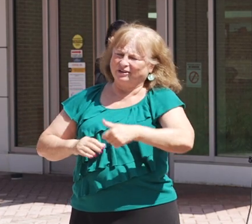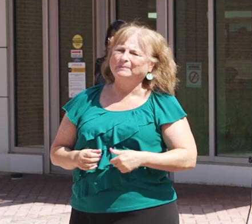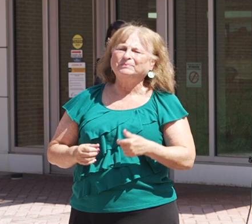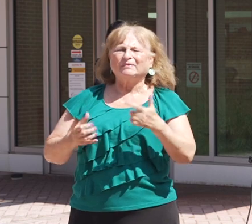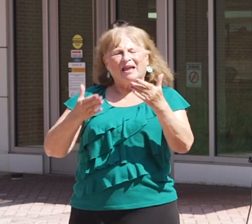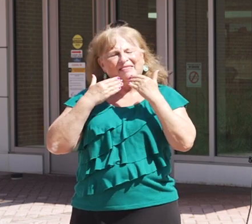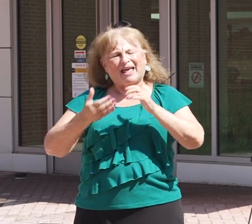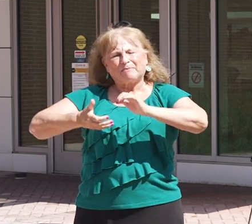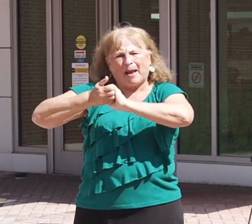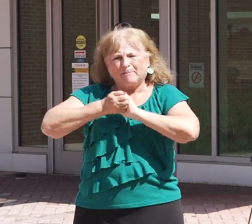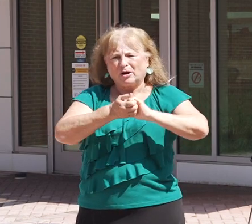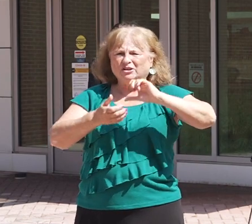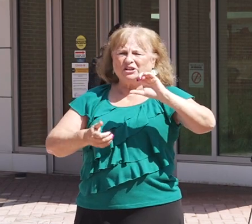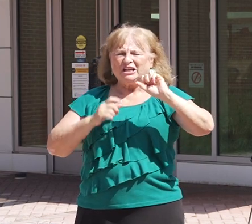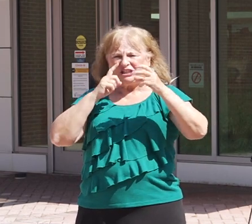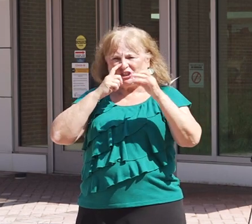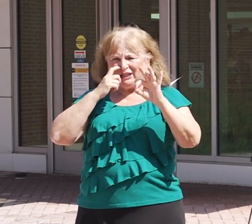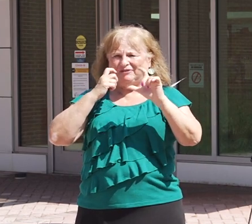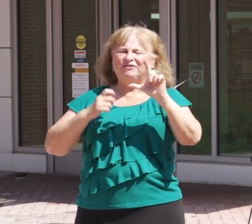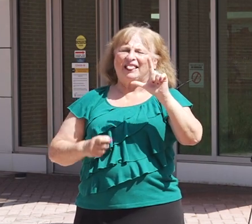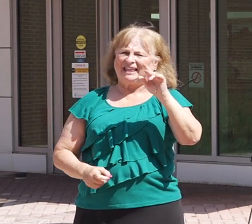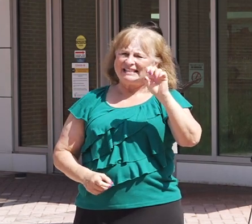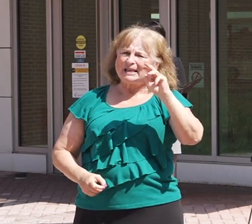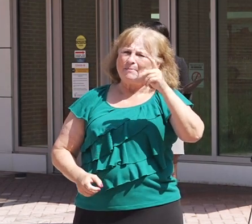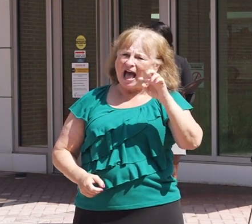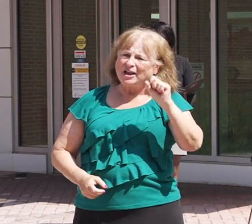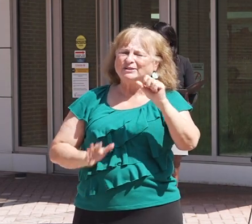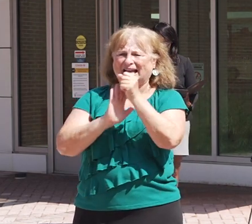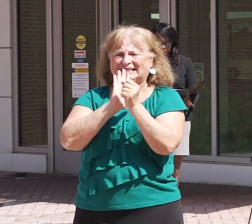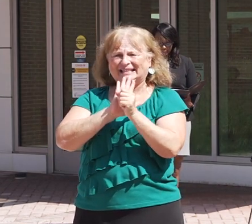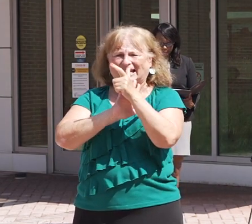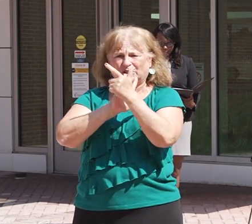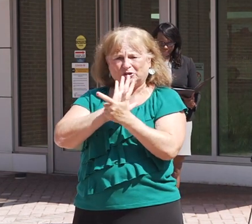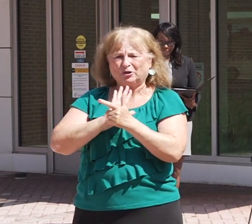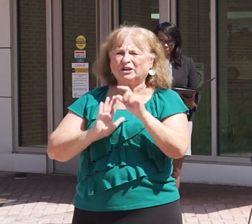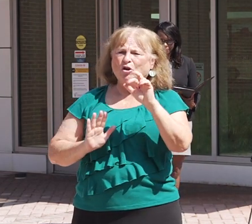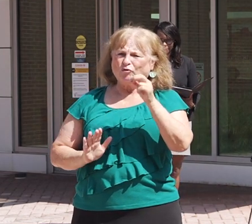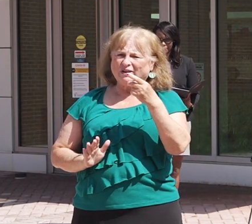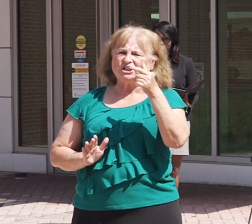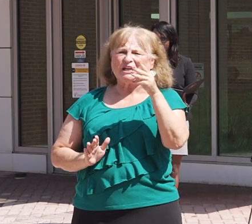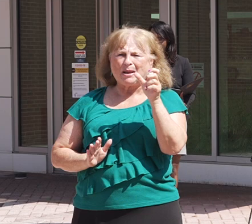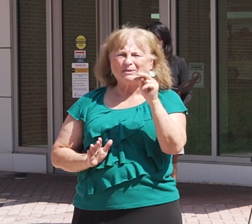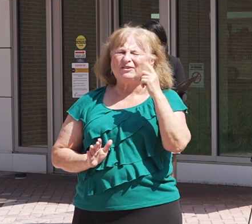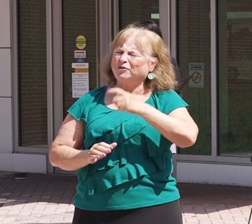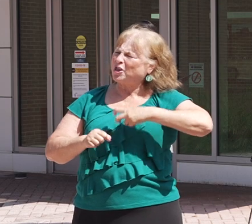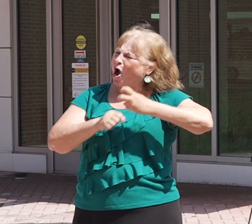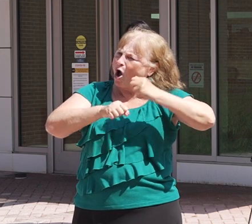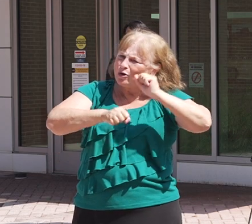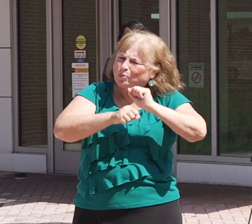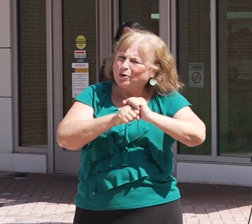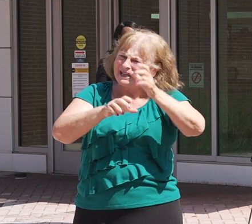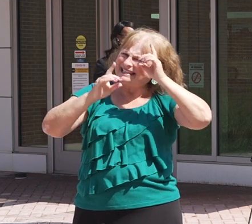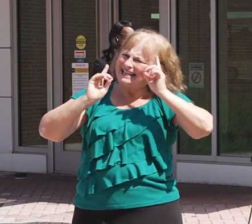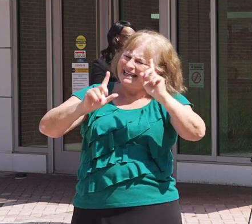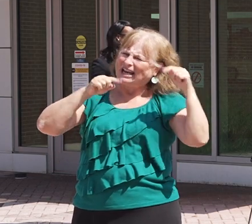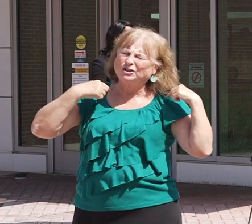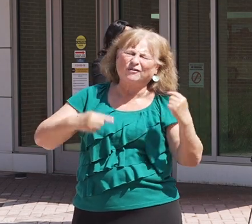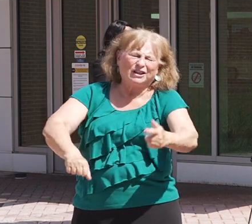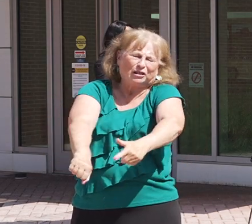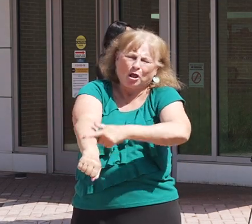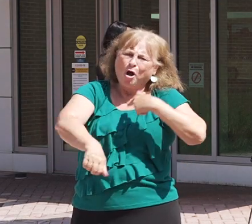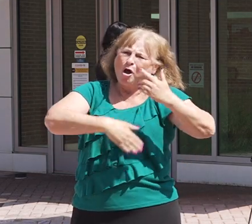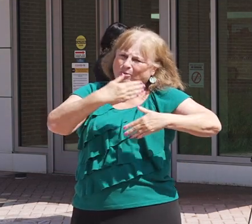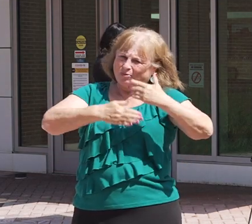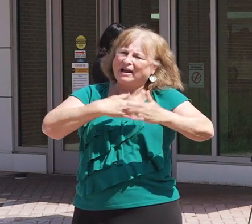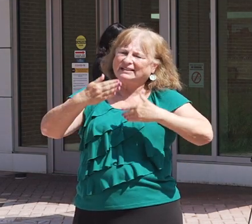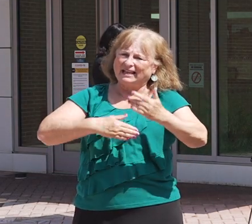like to thank my partners, Chief Lisa Myers and State's Attorney Rich Gibson, for their hard work and dedication over this long